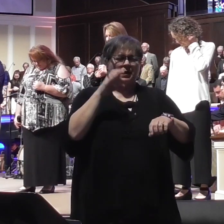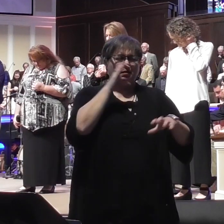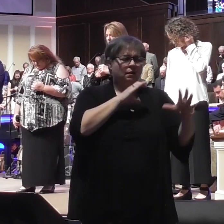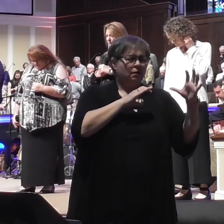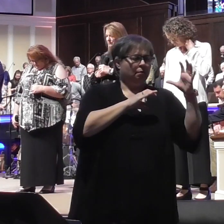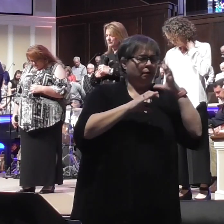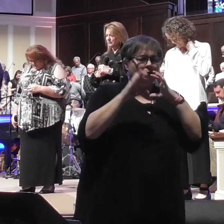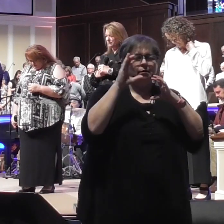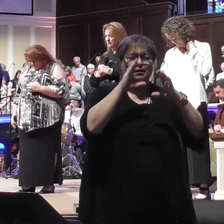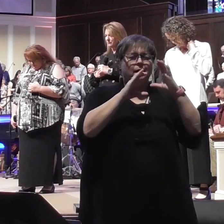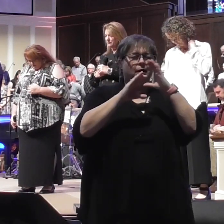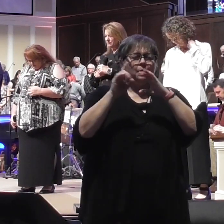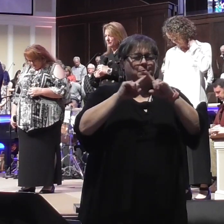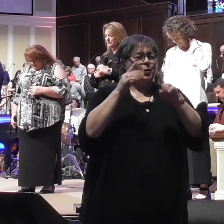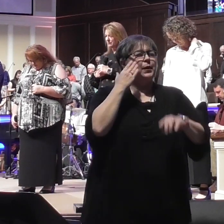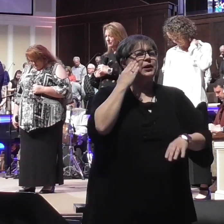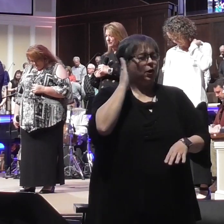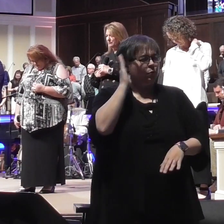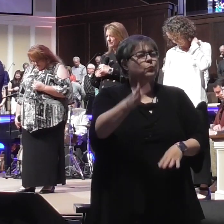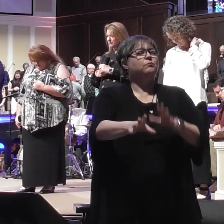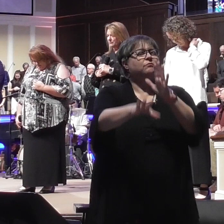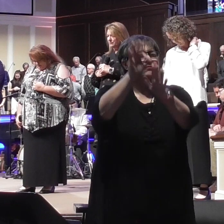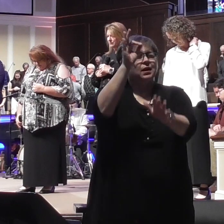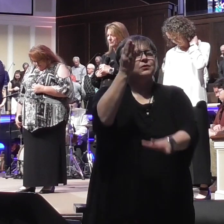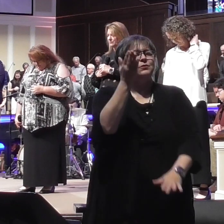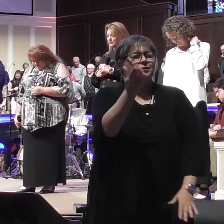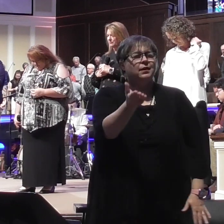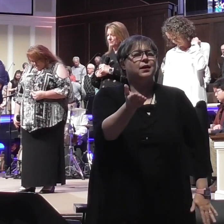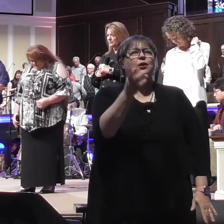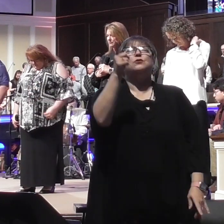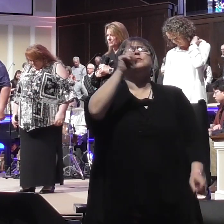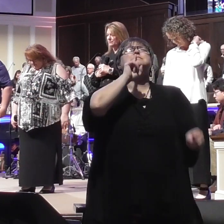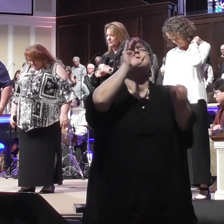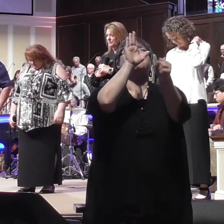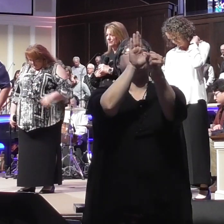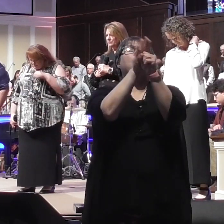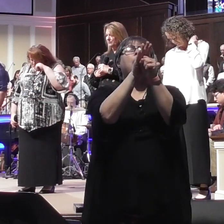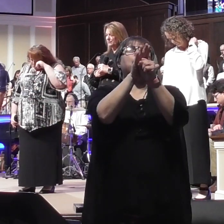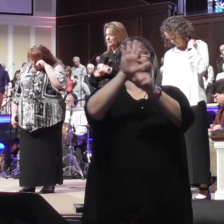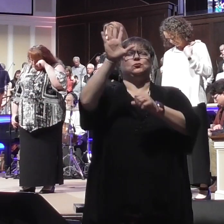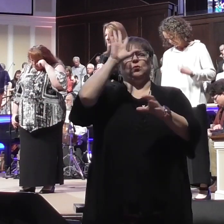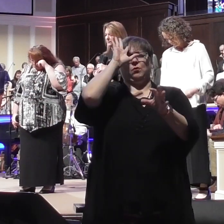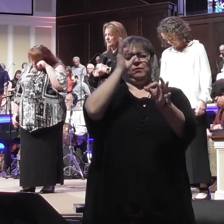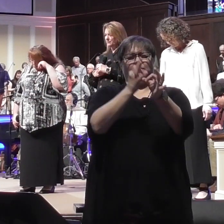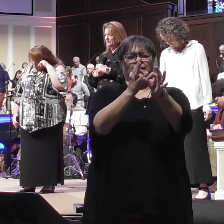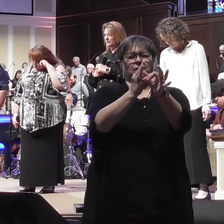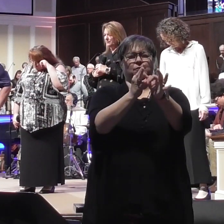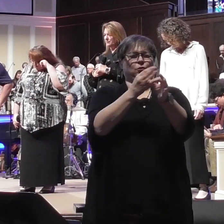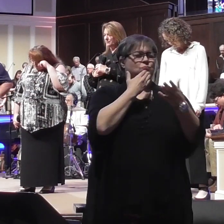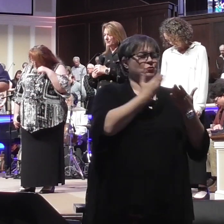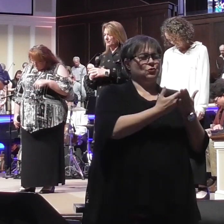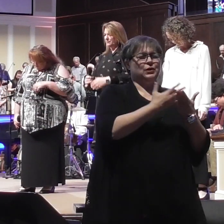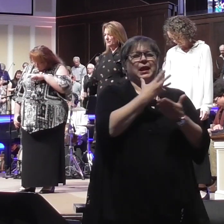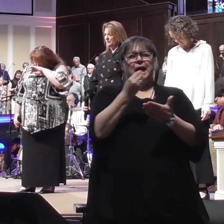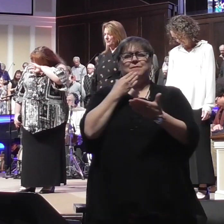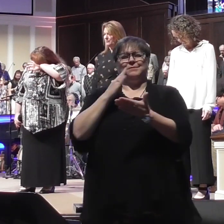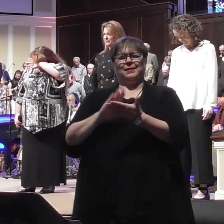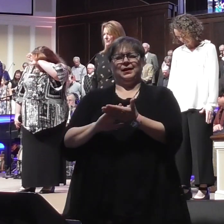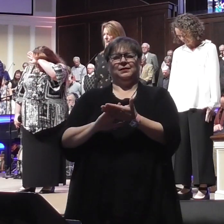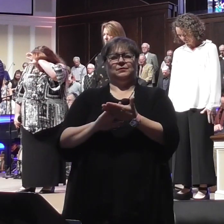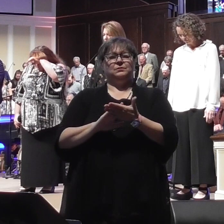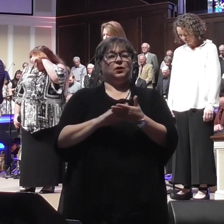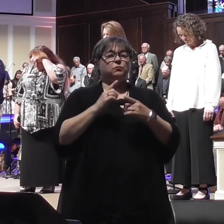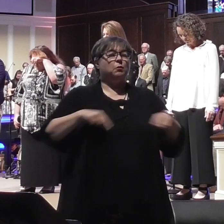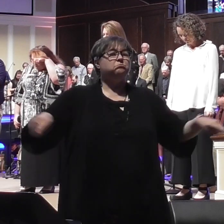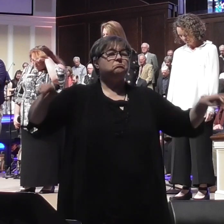you, we know that you're going to be there because, promise you, Lord, you've promised through your faithfulness in good times and bad. So, Father, for people